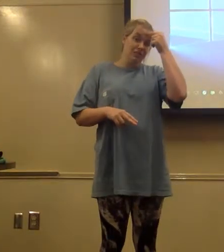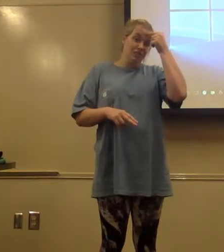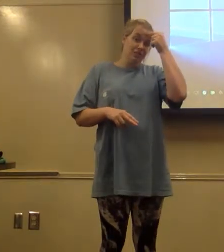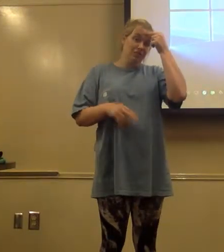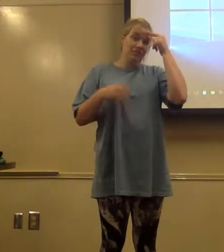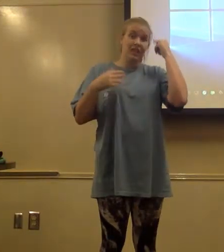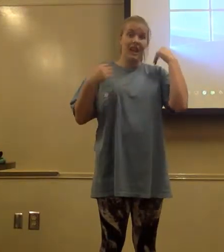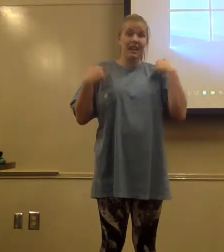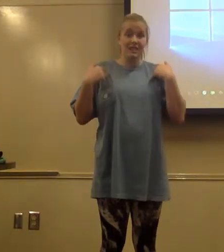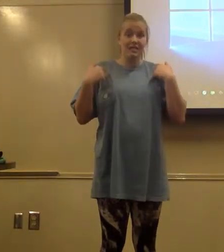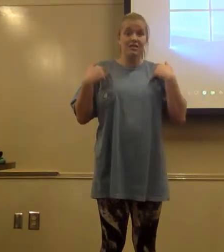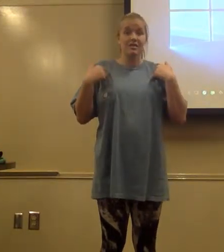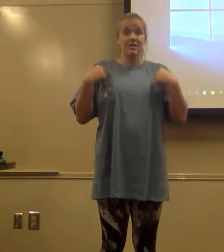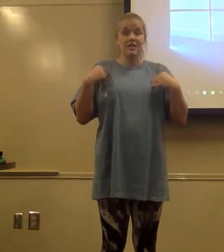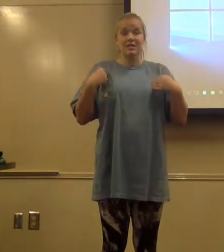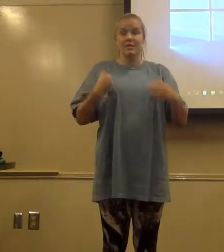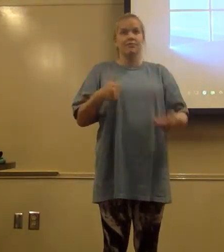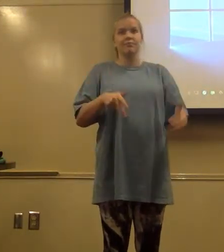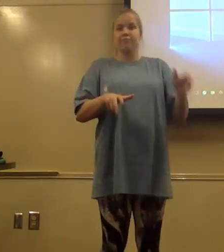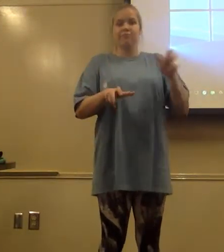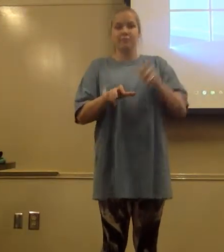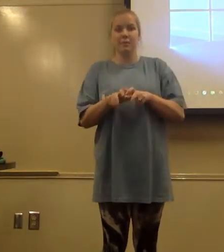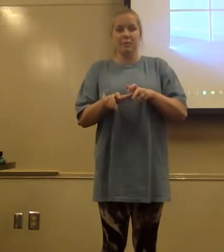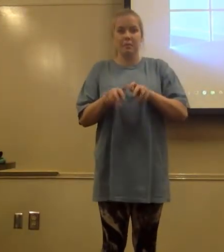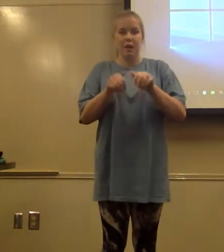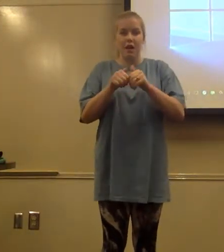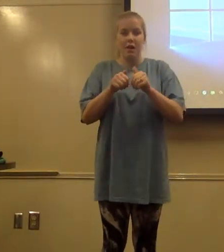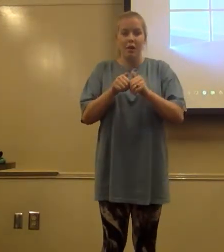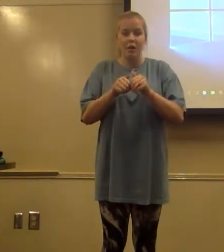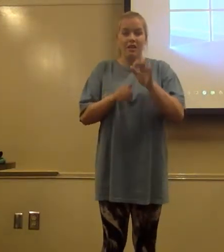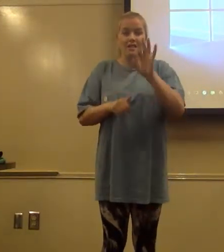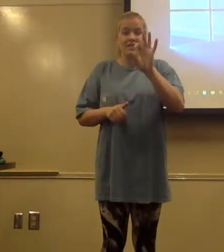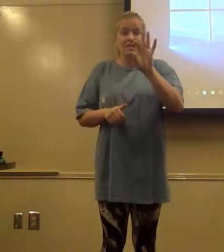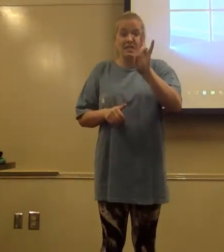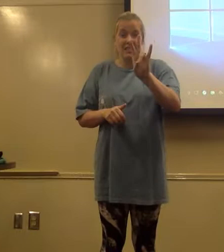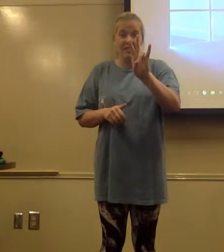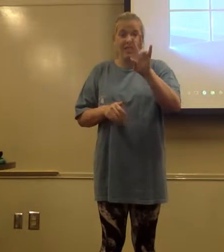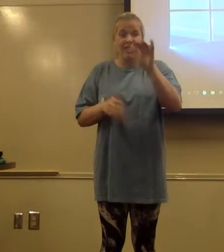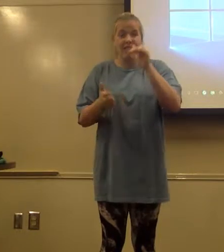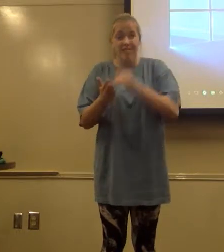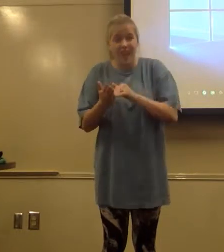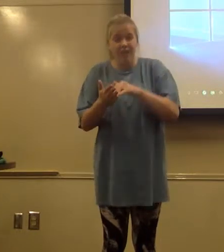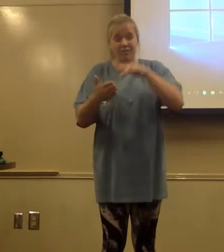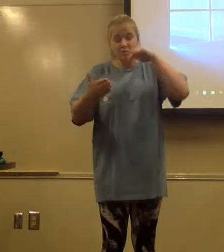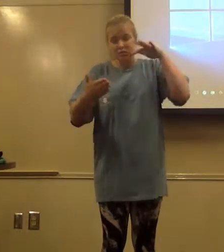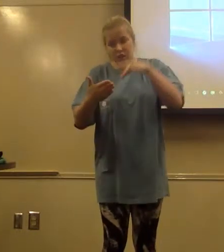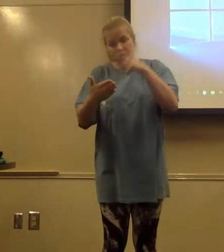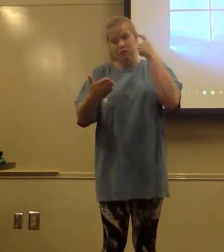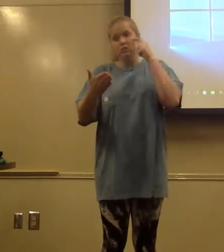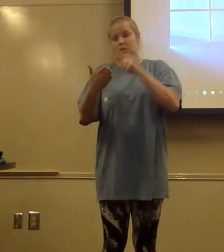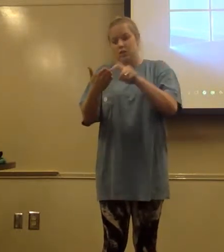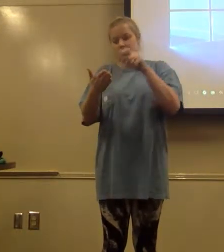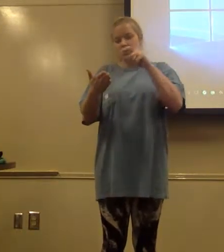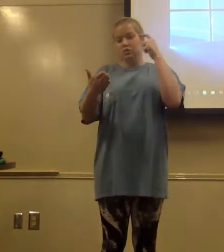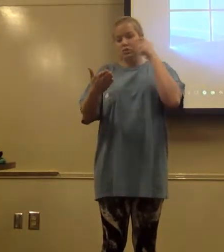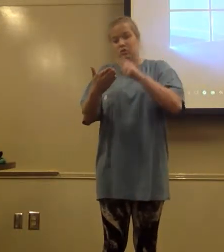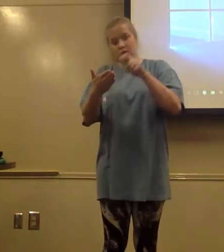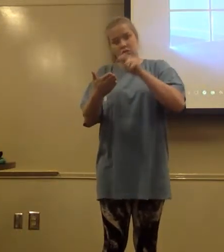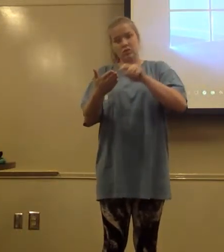studies before the first Surgeon General's report came out in 1964. You think after the first 6,000 they could have given people a little heads up or something? No,